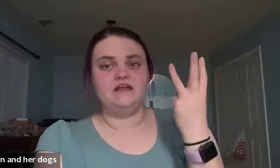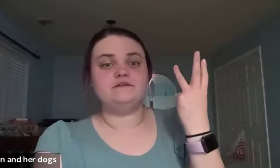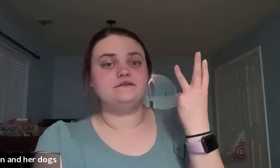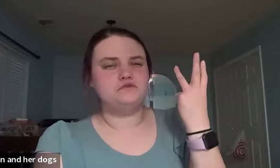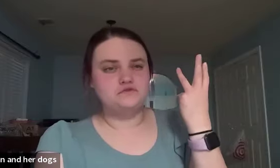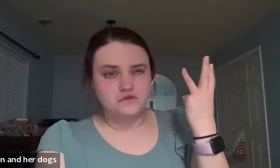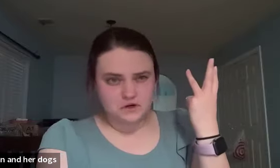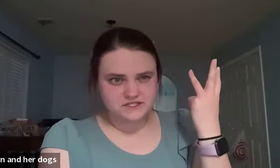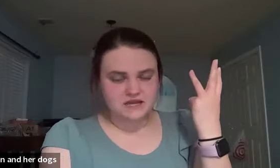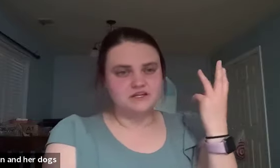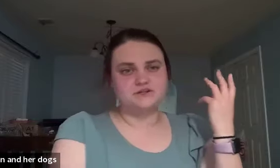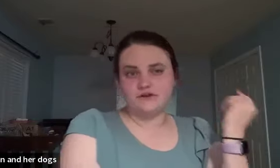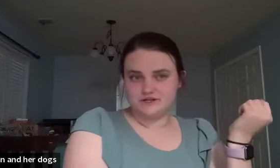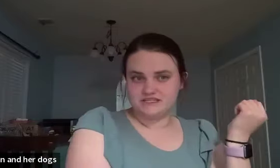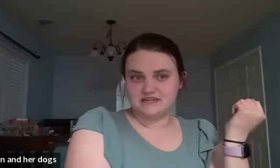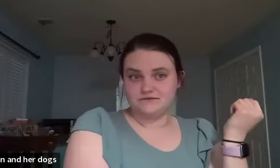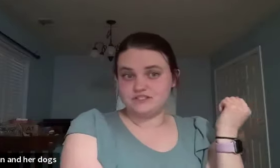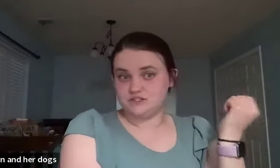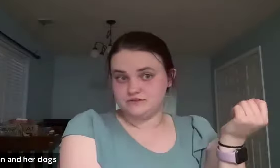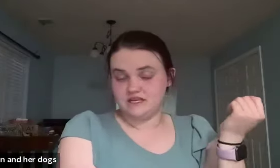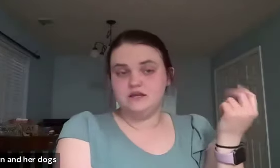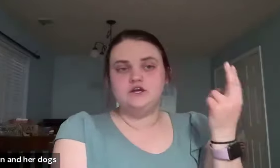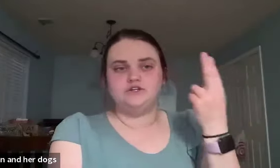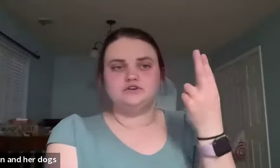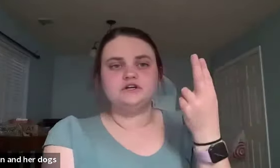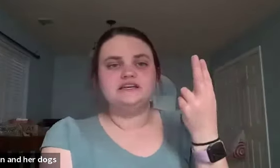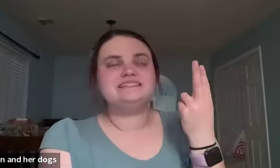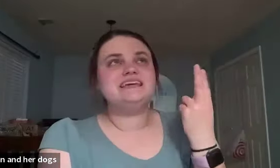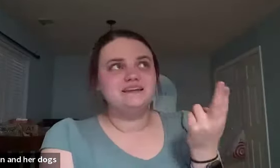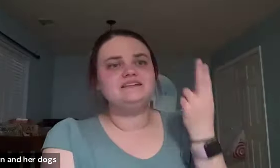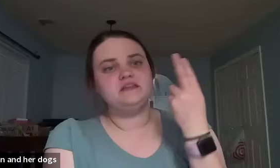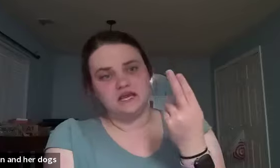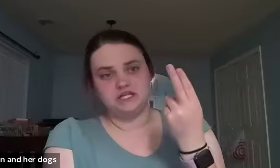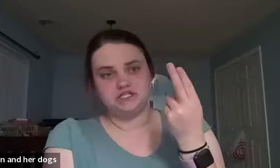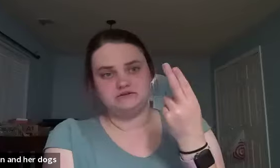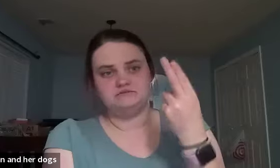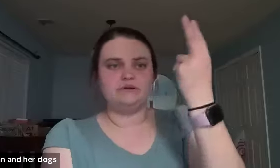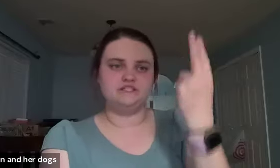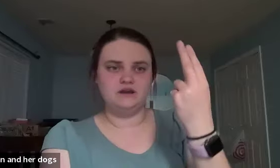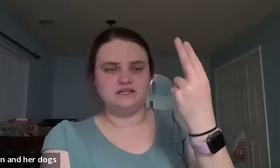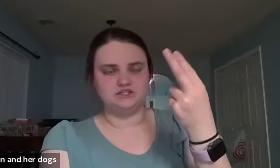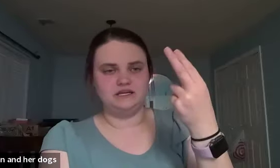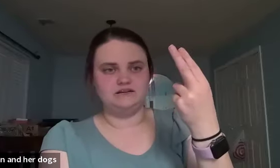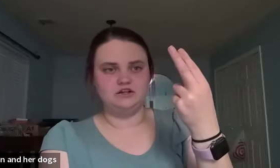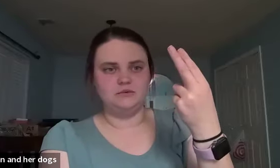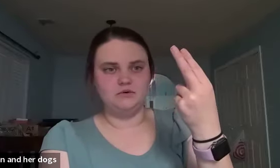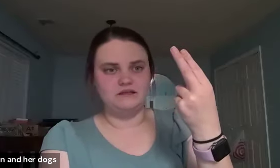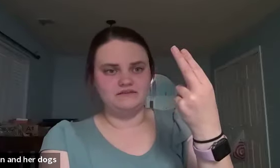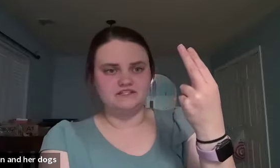And then for Thursday, because we already used the T for Tuesday, it's technically the H, but we do kind of straighten it a little bit more like